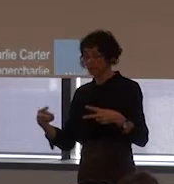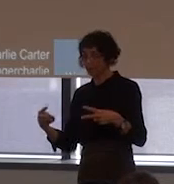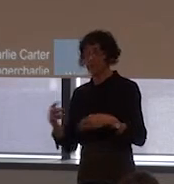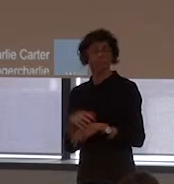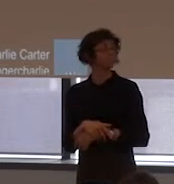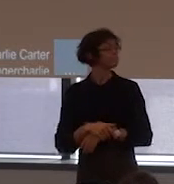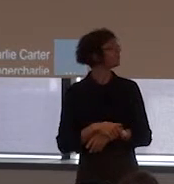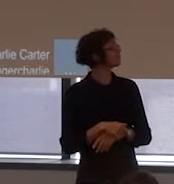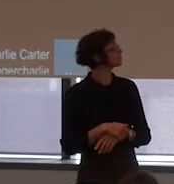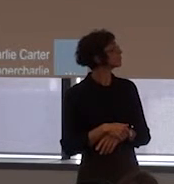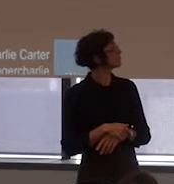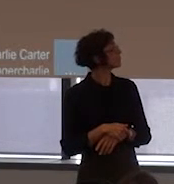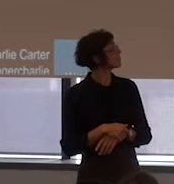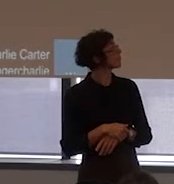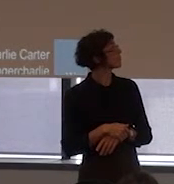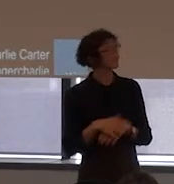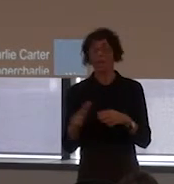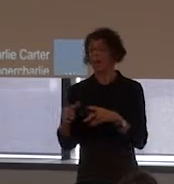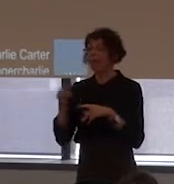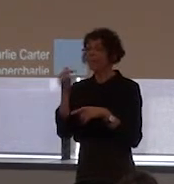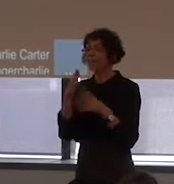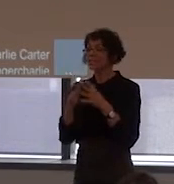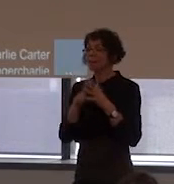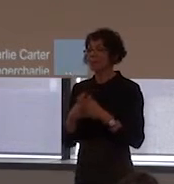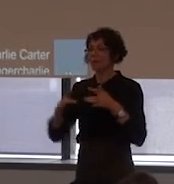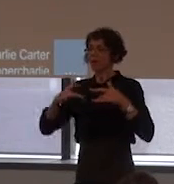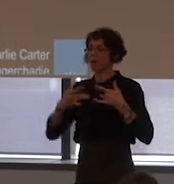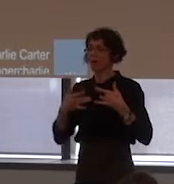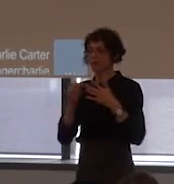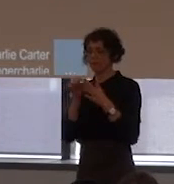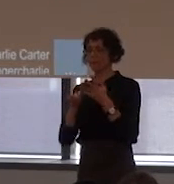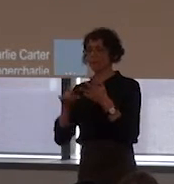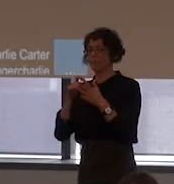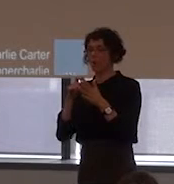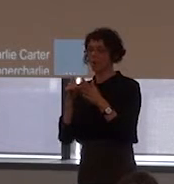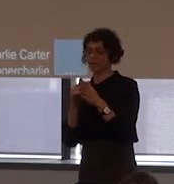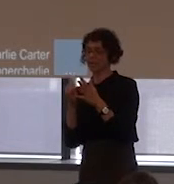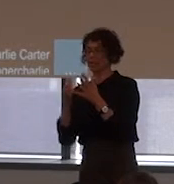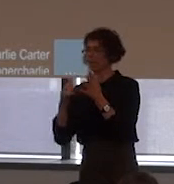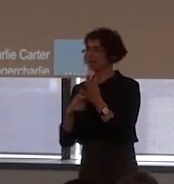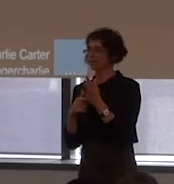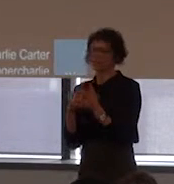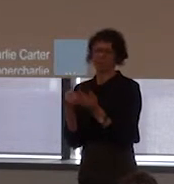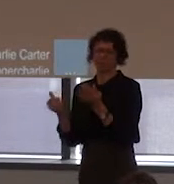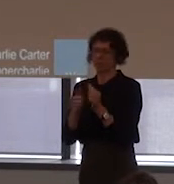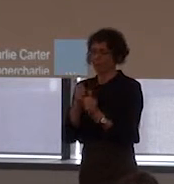Anyone know this is This American Life podcast? Very, very popular, right? They began